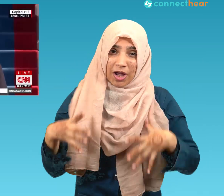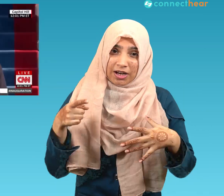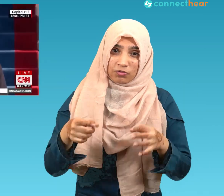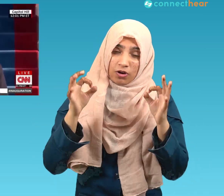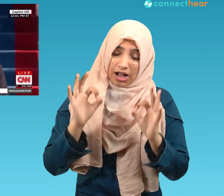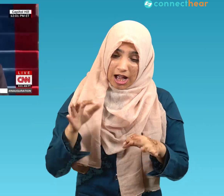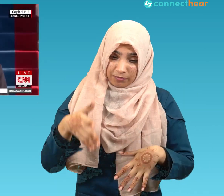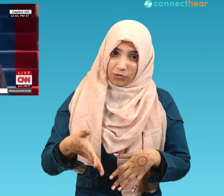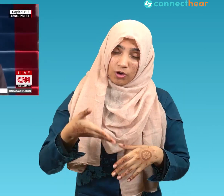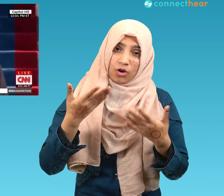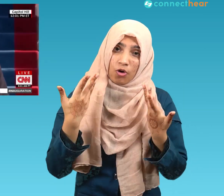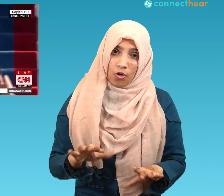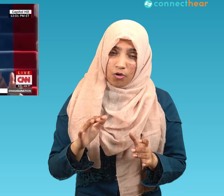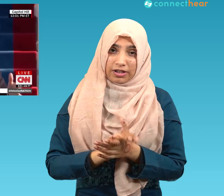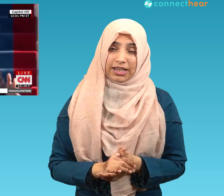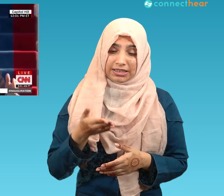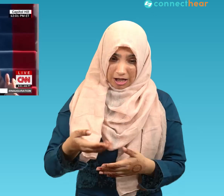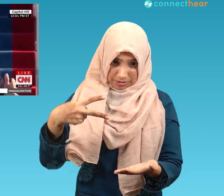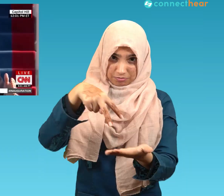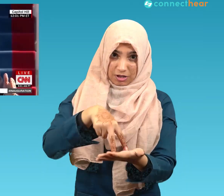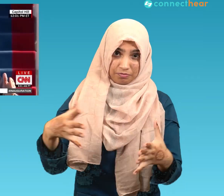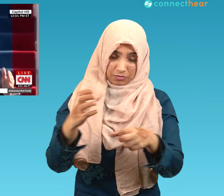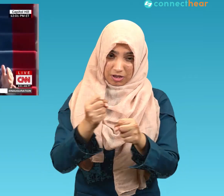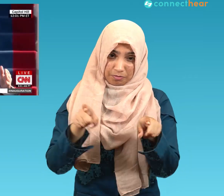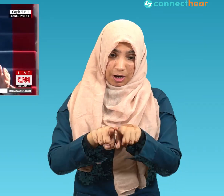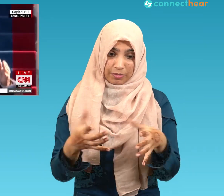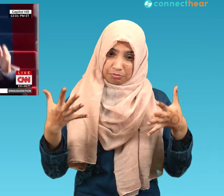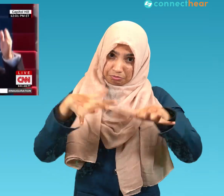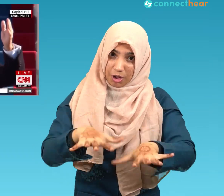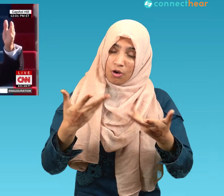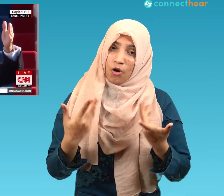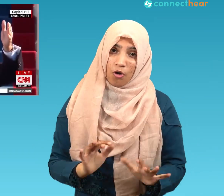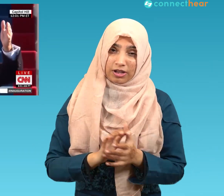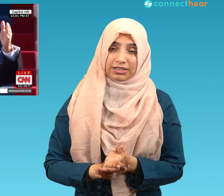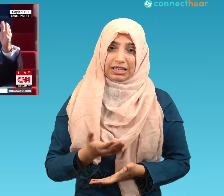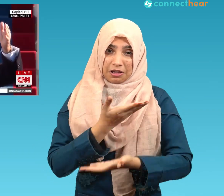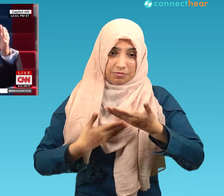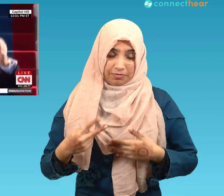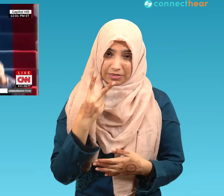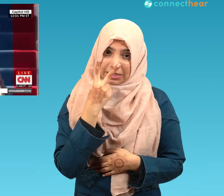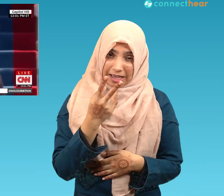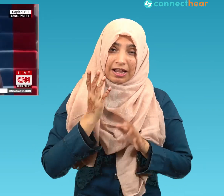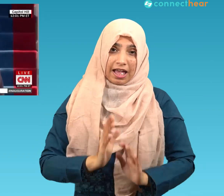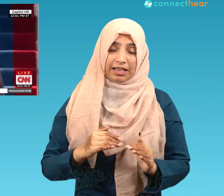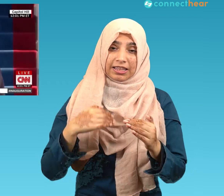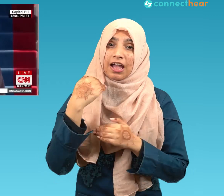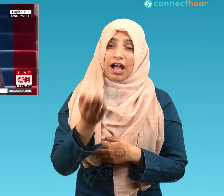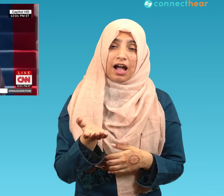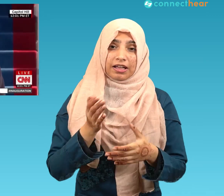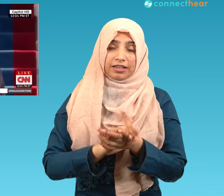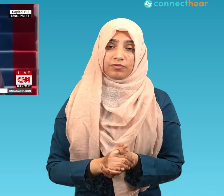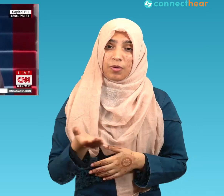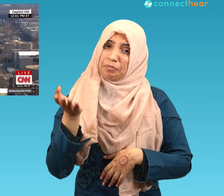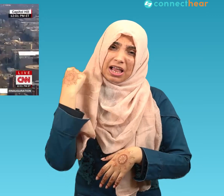We prevailed. Here we stand, looking out on the great mall where Dr. King spoke of